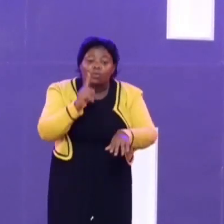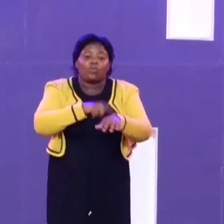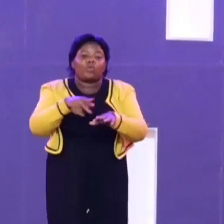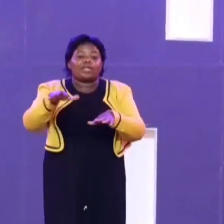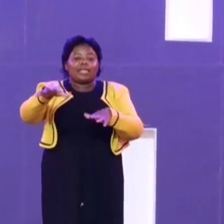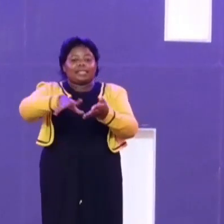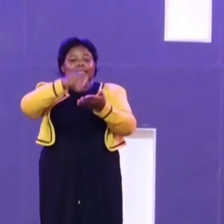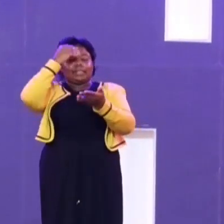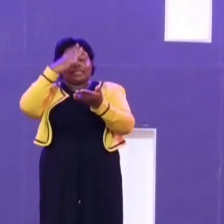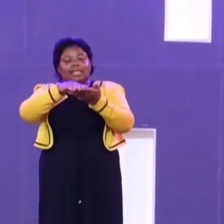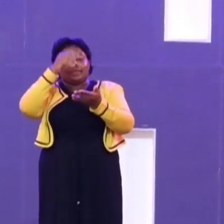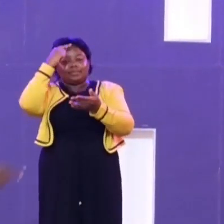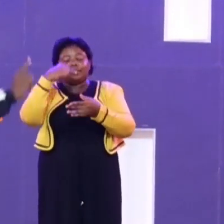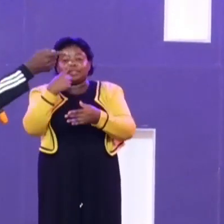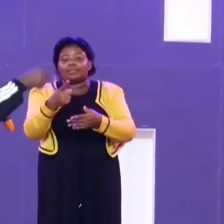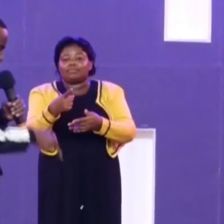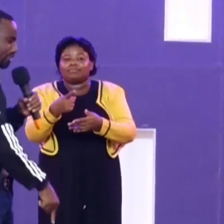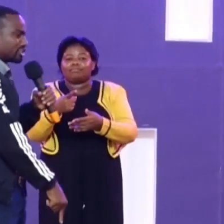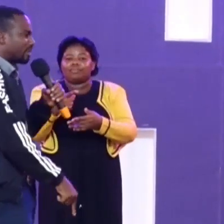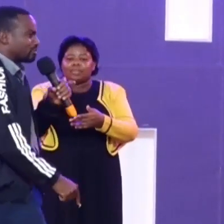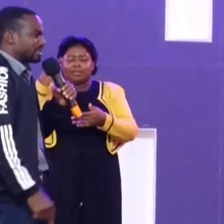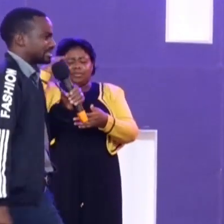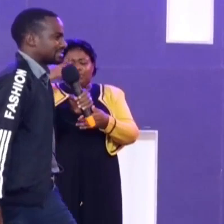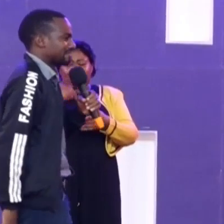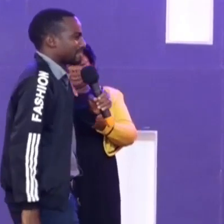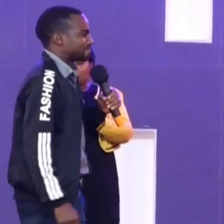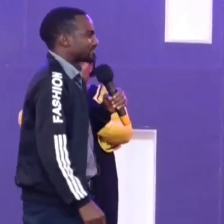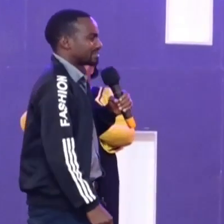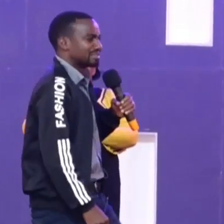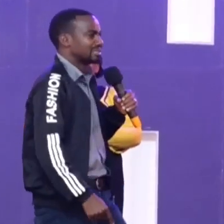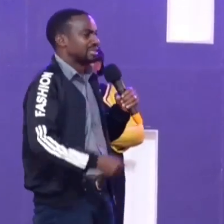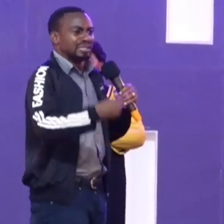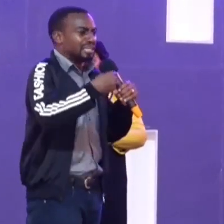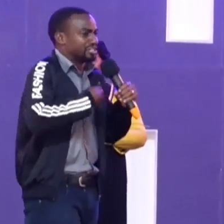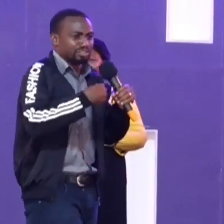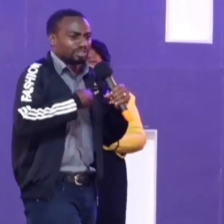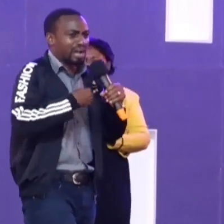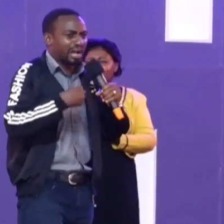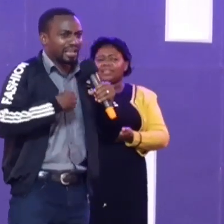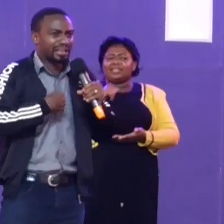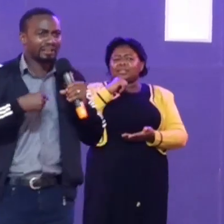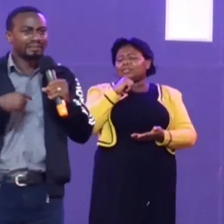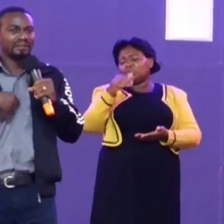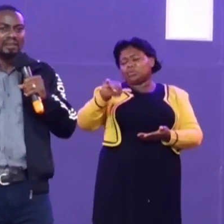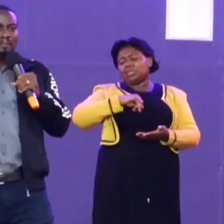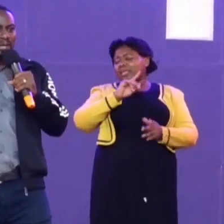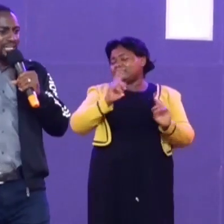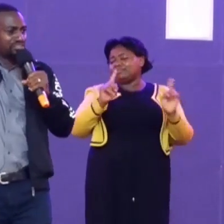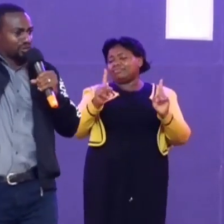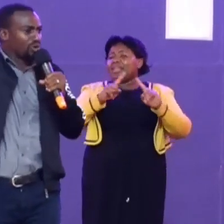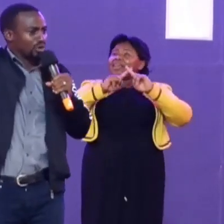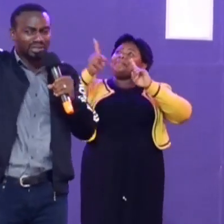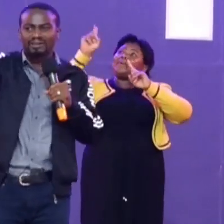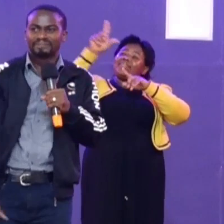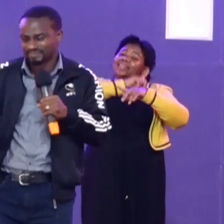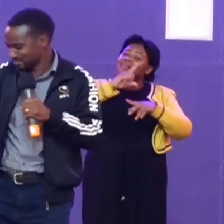say. Ngayizo okugamba. For me to stand on this pulpit. Nzo kuyimira ku kituti kino. It is not I. Siyenze. But it